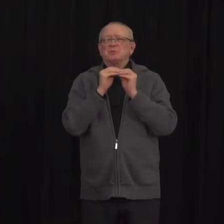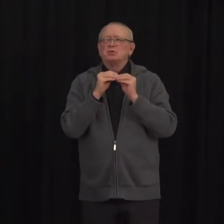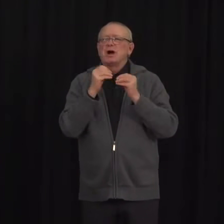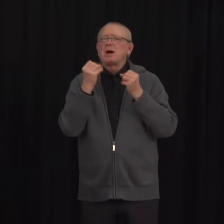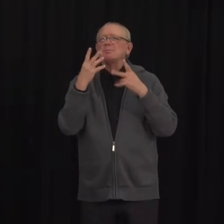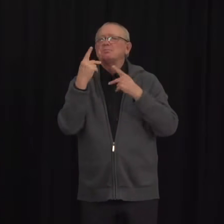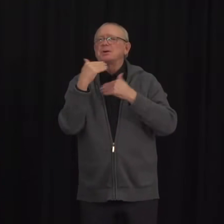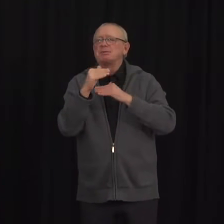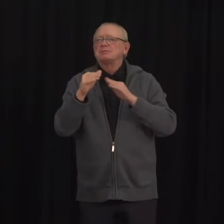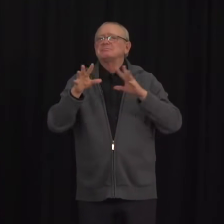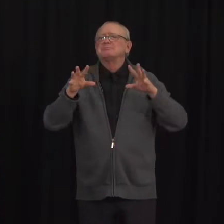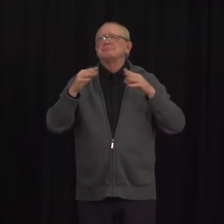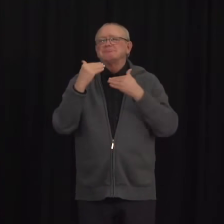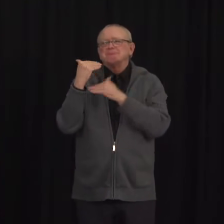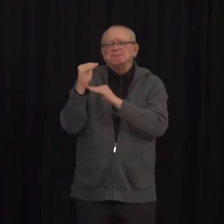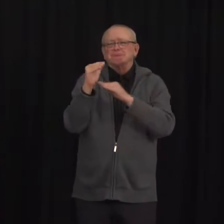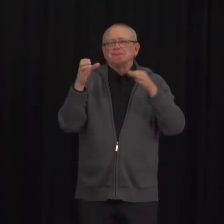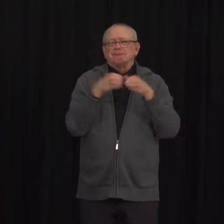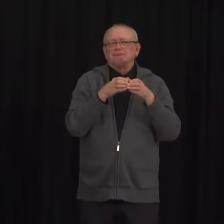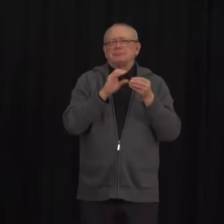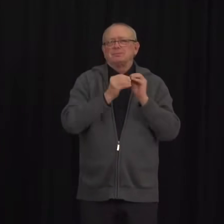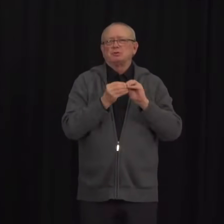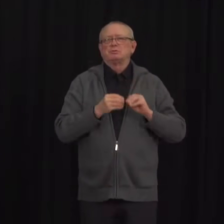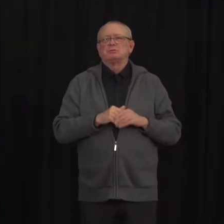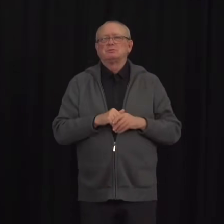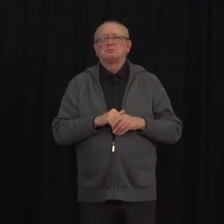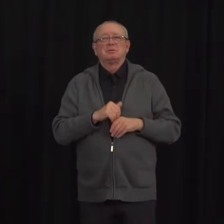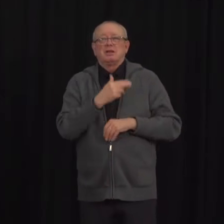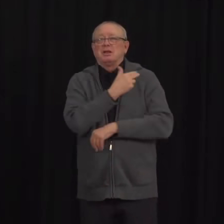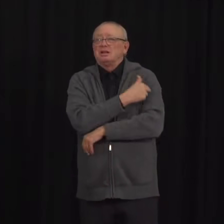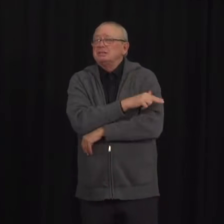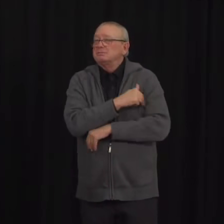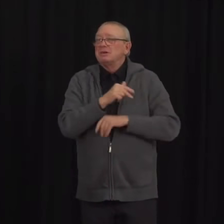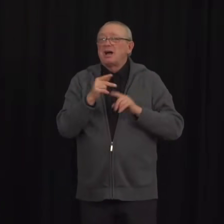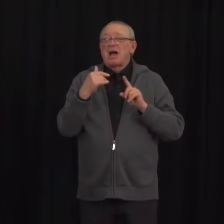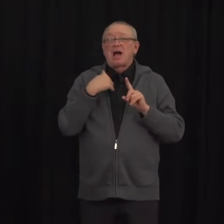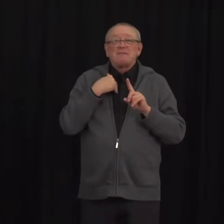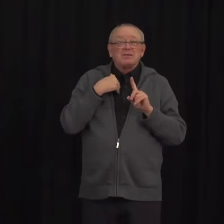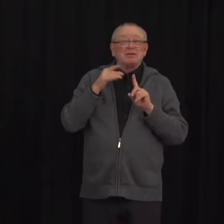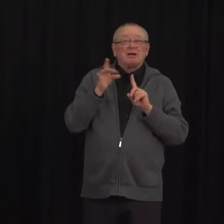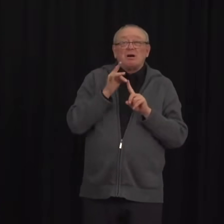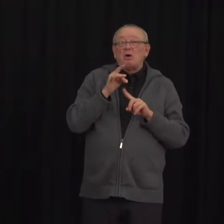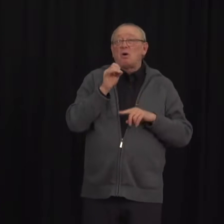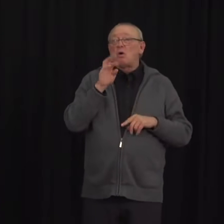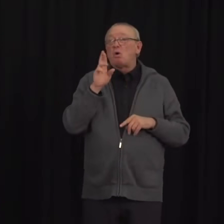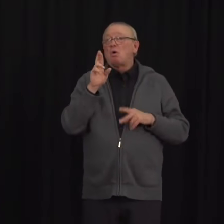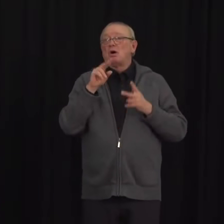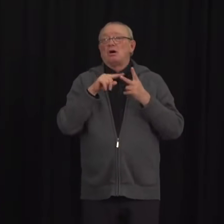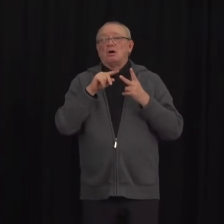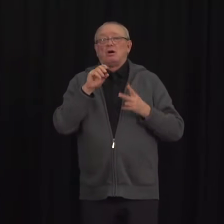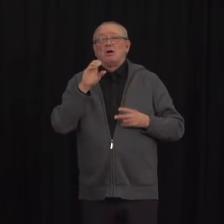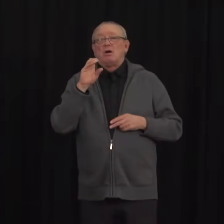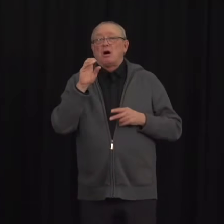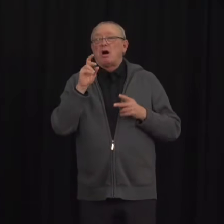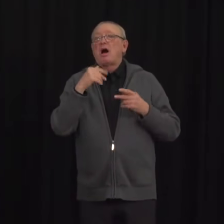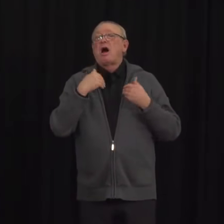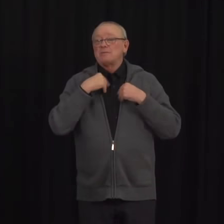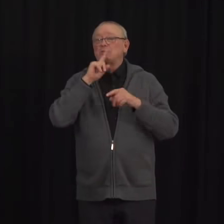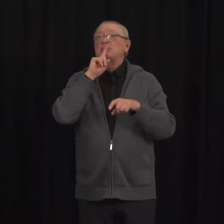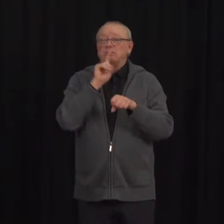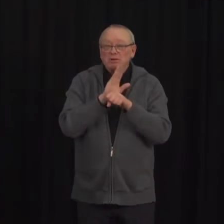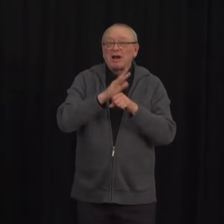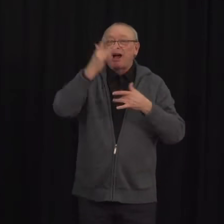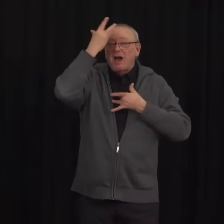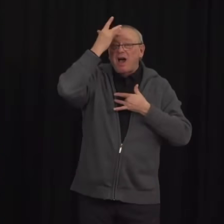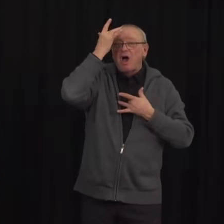isolation policies, where patients who have any symptoms that could be COVID, patients with confirmed COVID, and patients who have had a